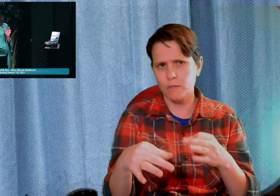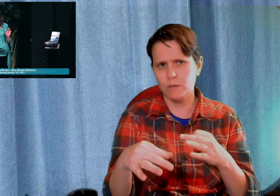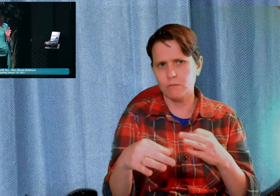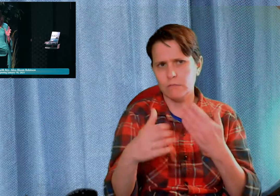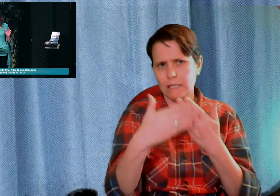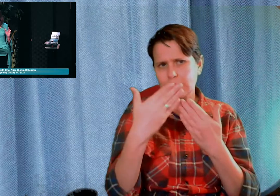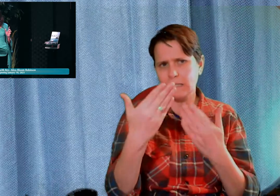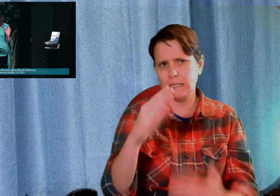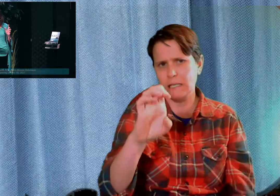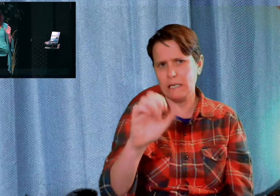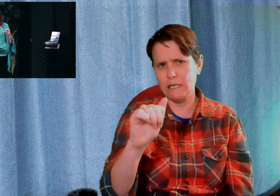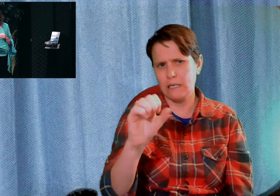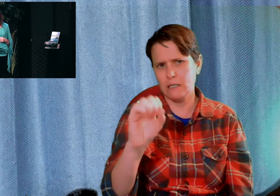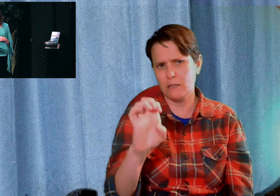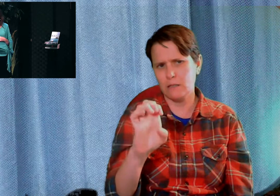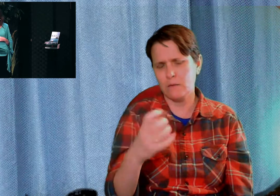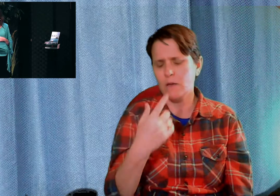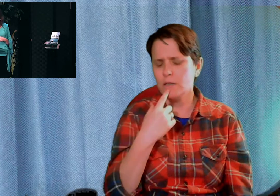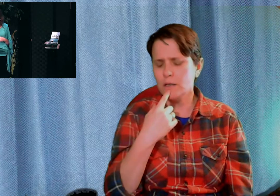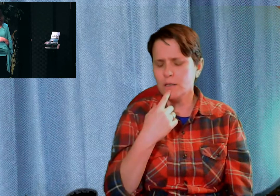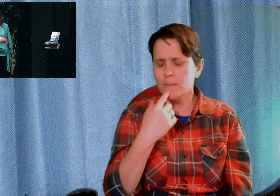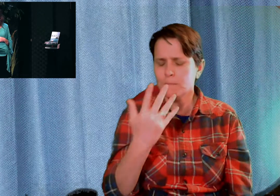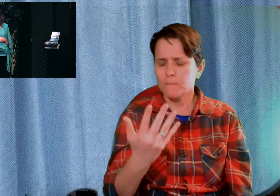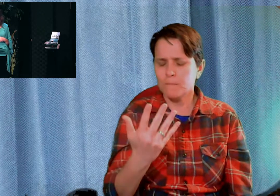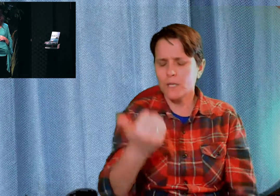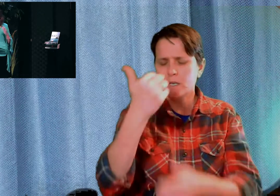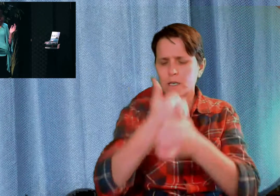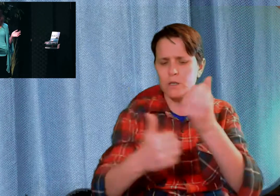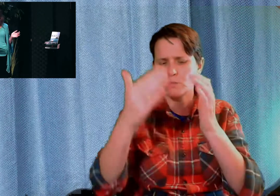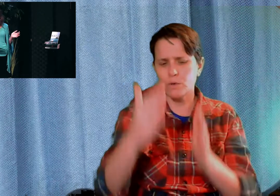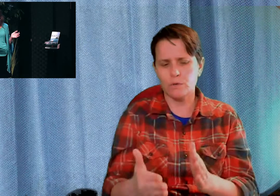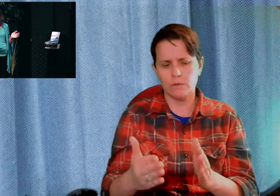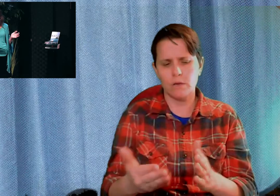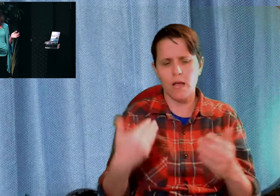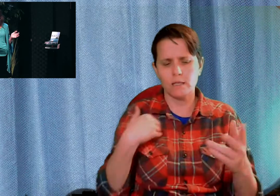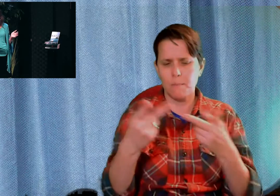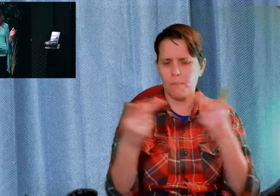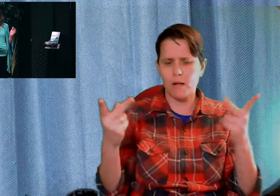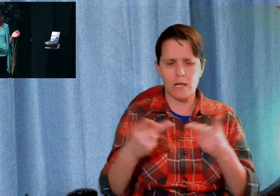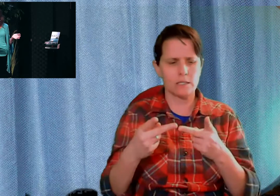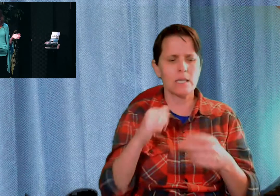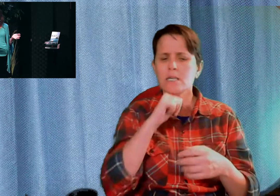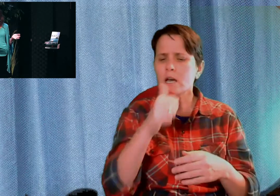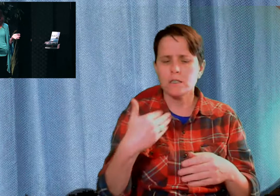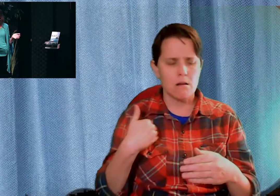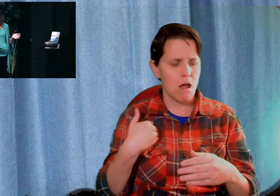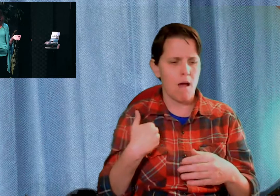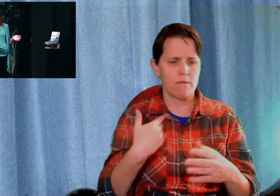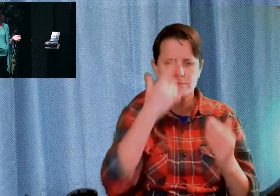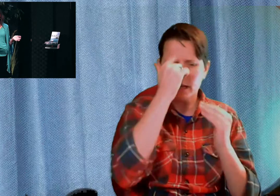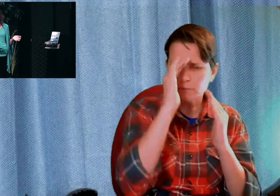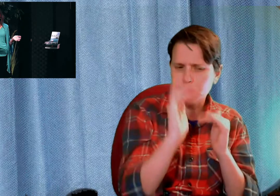Each person is born with an unencumbered spot, free of expectation and free of ambition